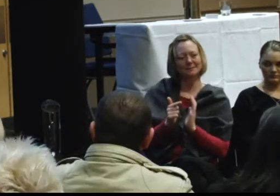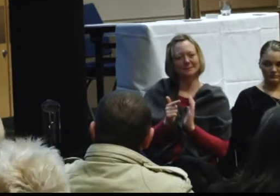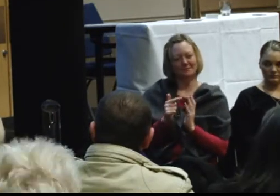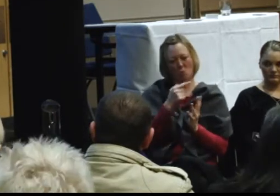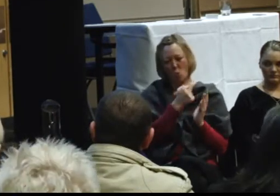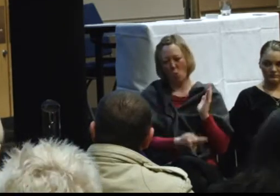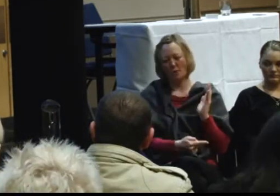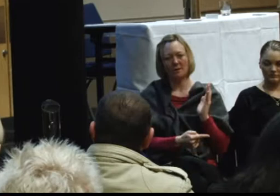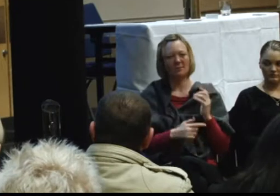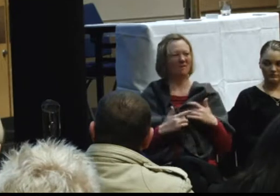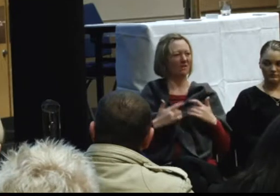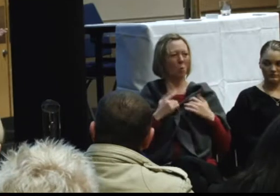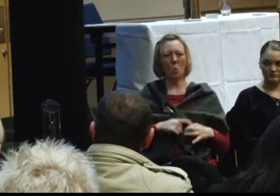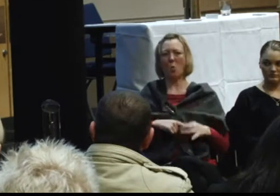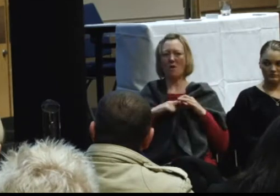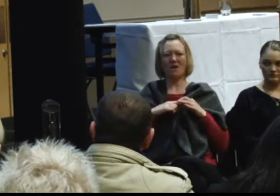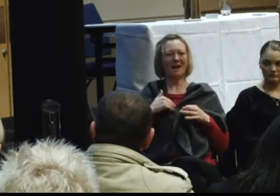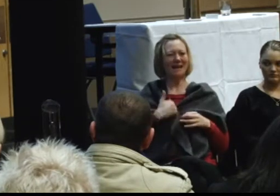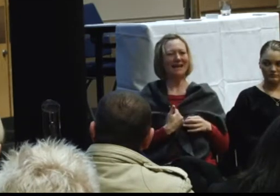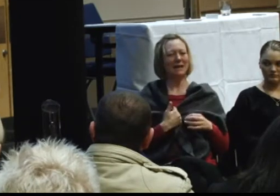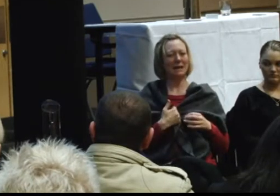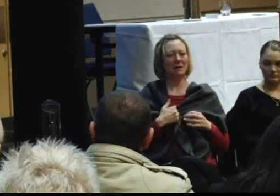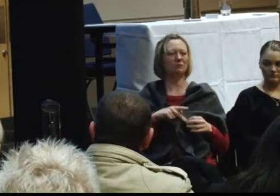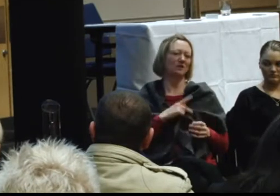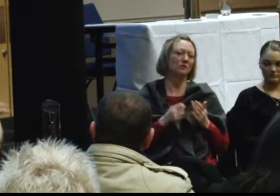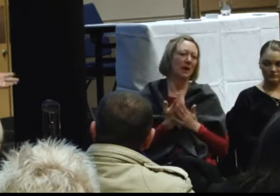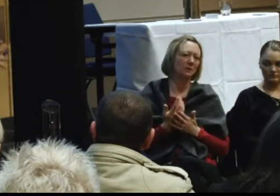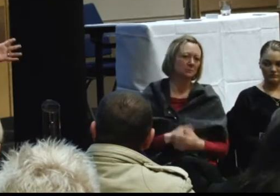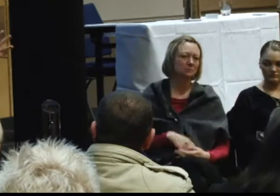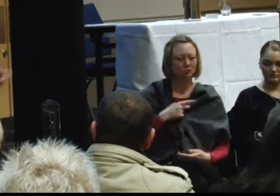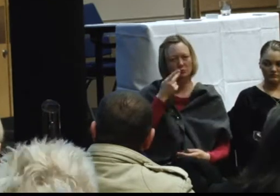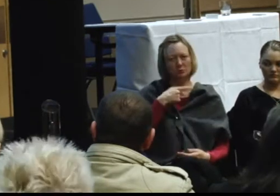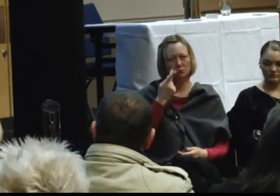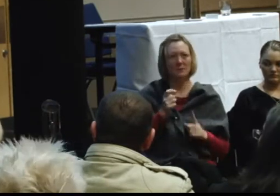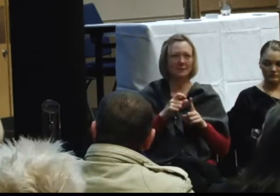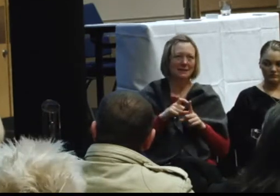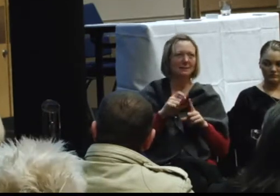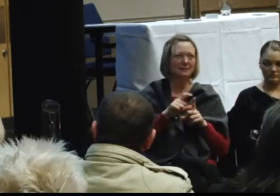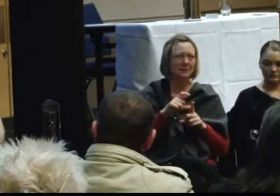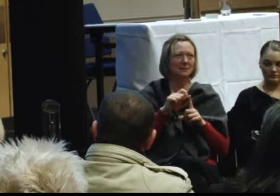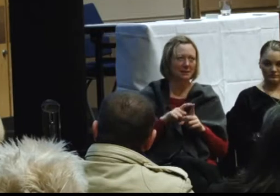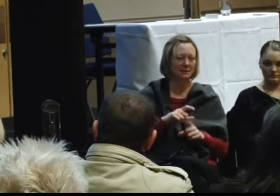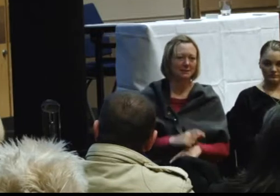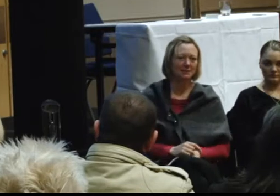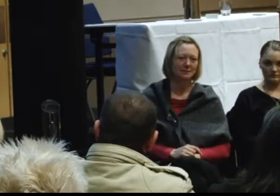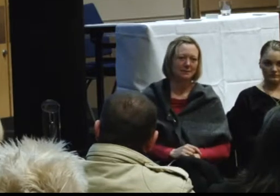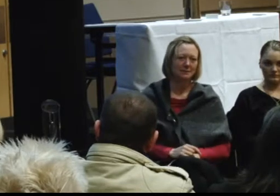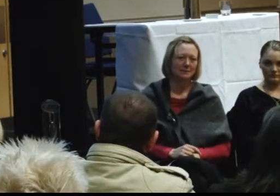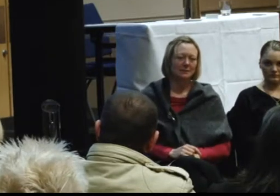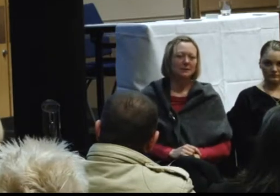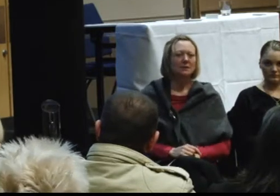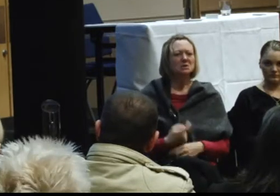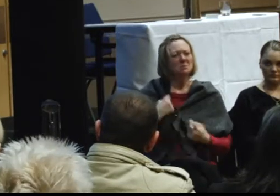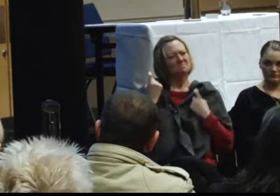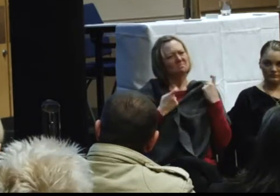they just don't feel that they're qualified. They need professional development. That's what I keep on saying, PD, PD, PD. So what I'm actually wondering is there